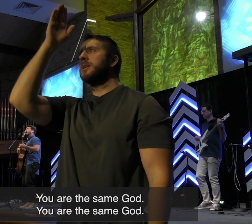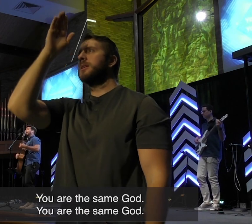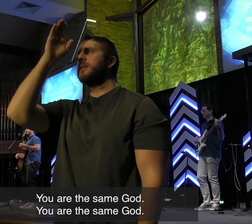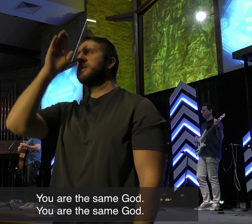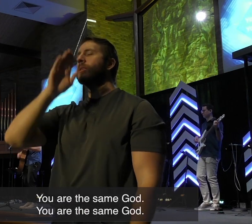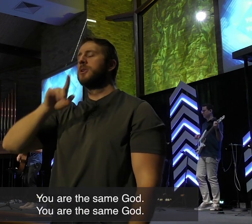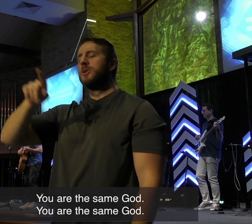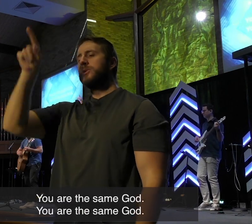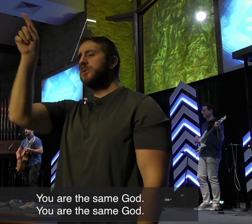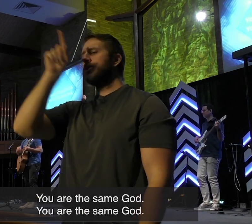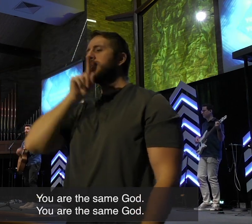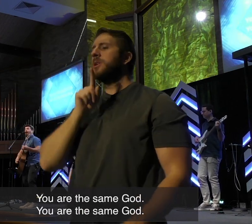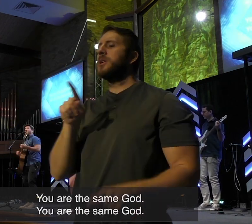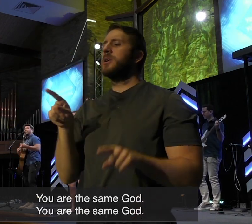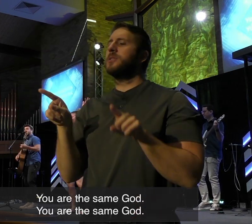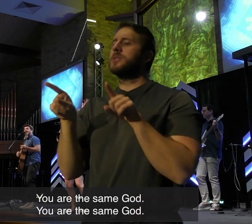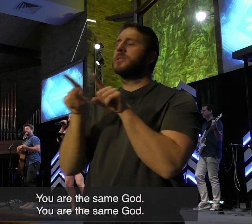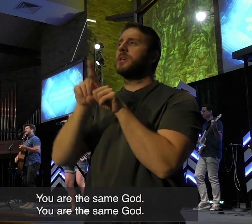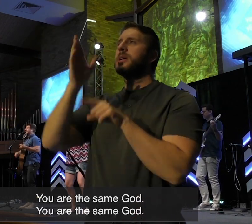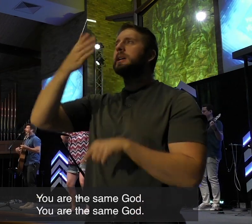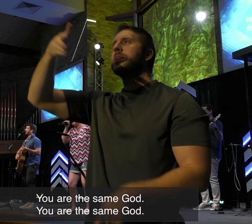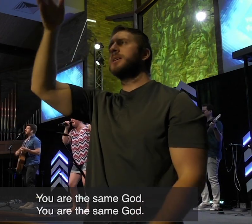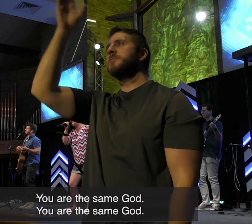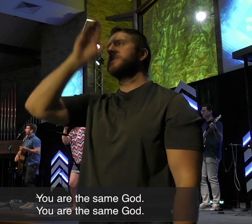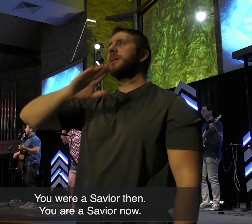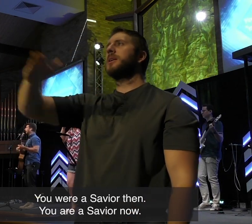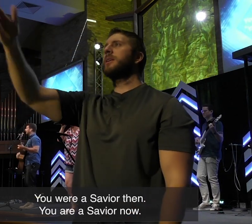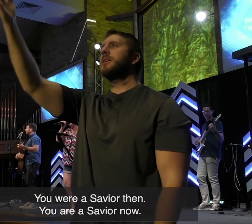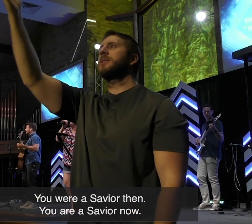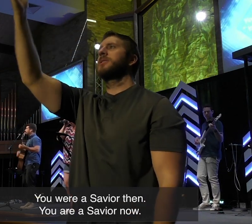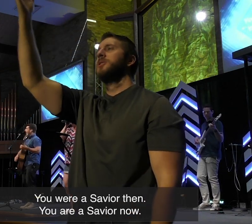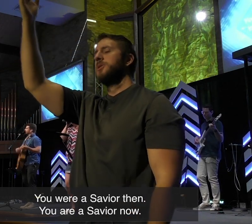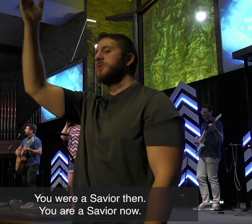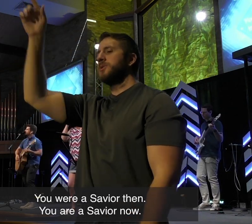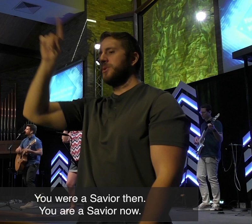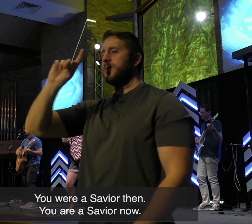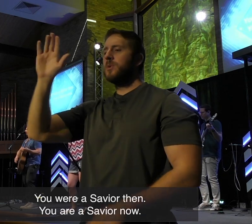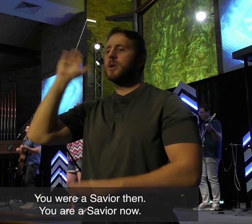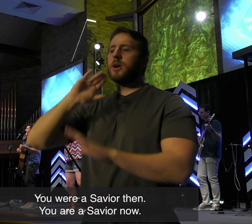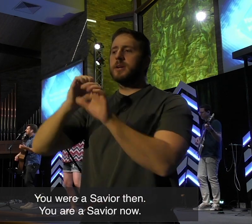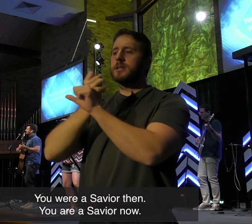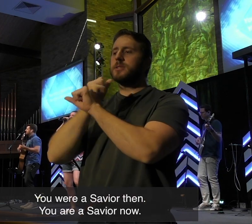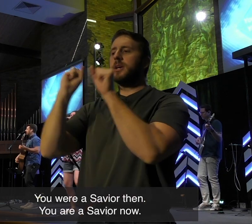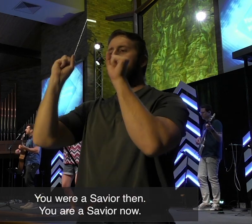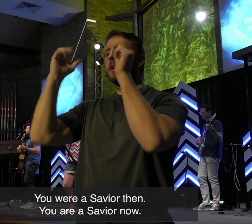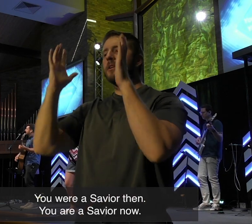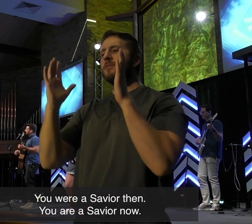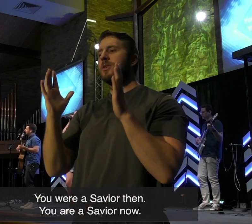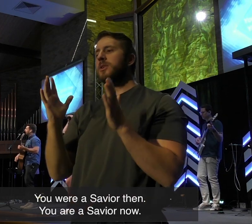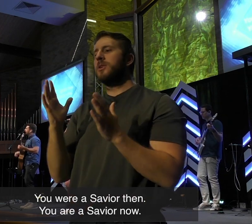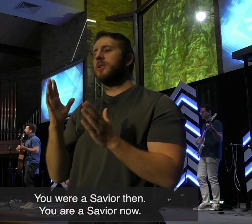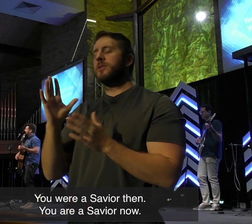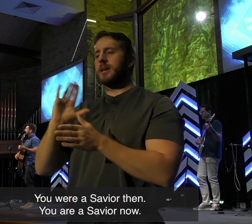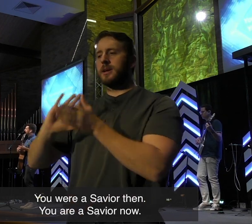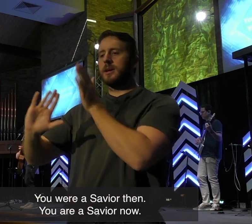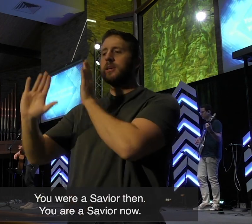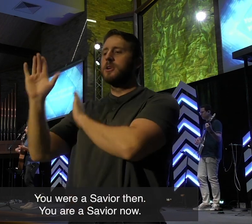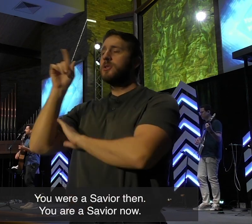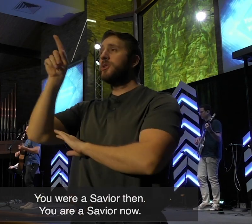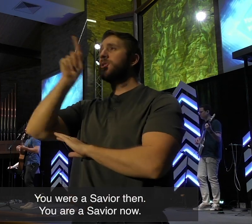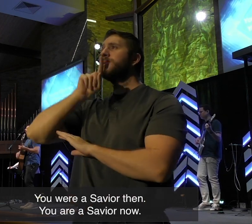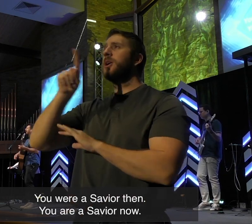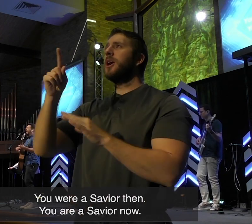same God, you are the same God. You were a savior